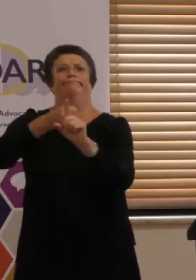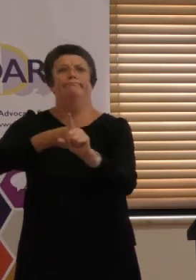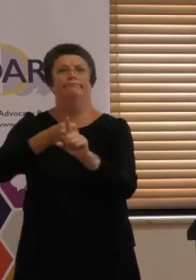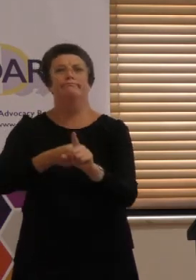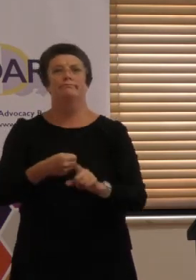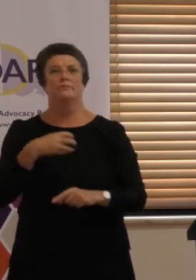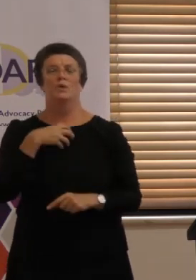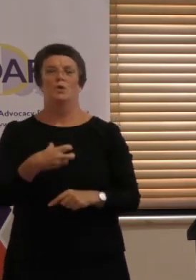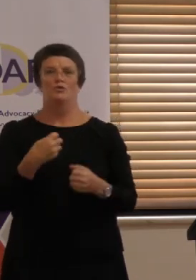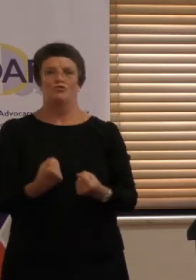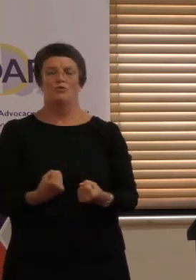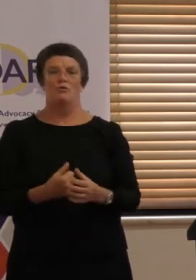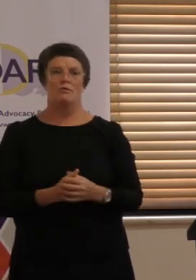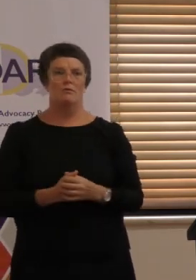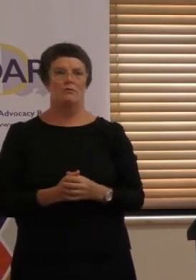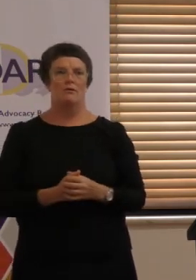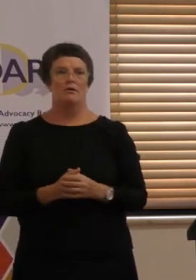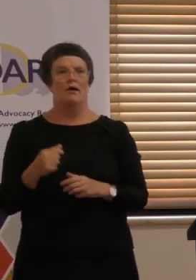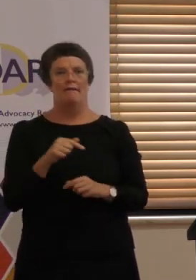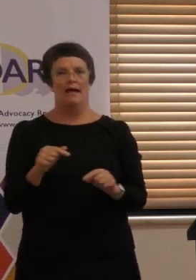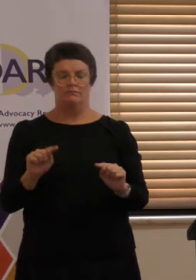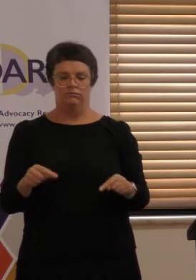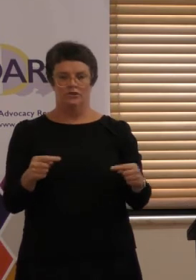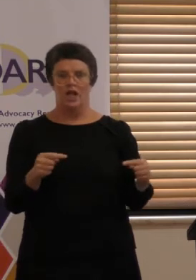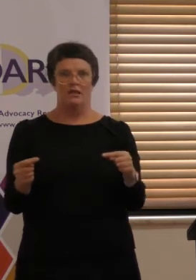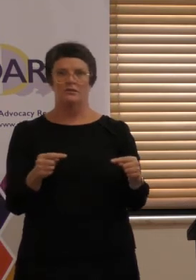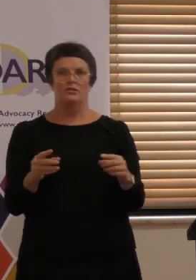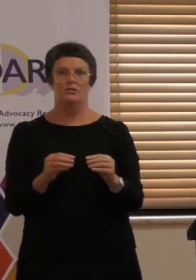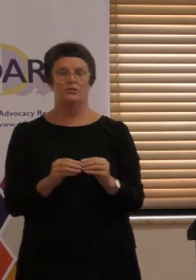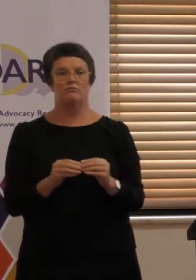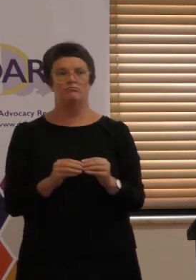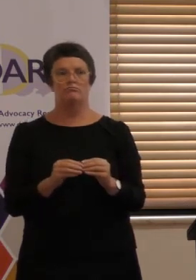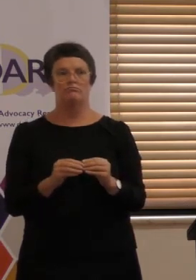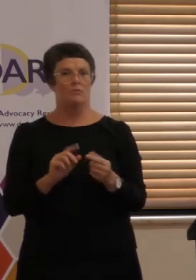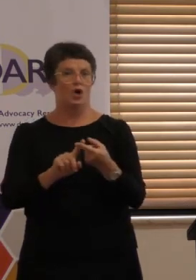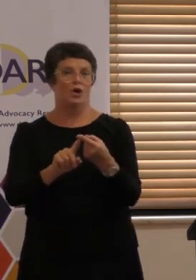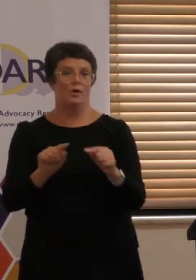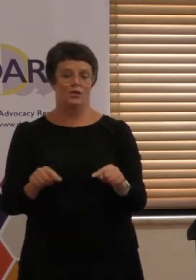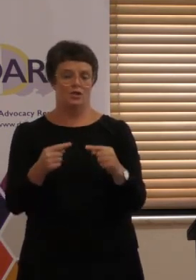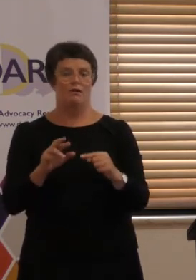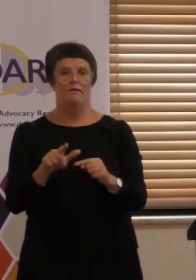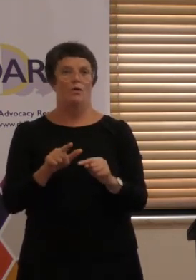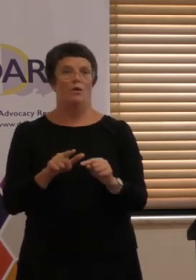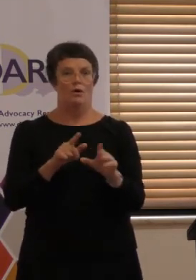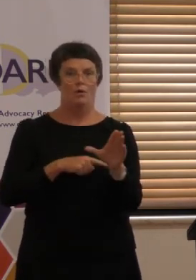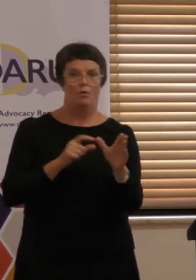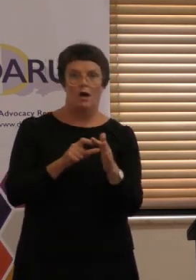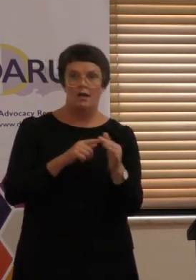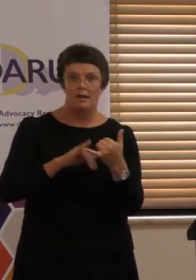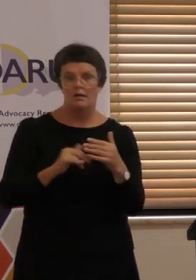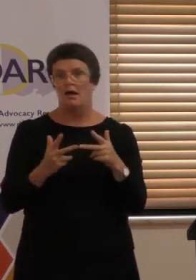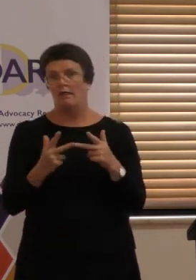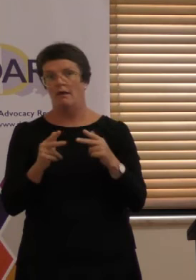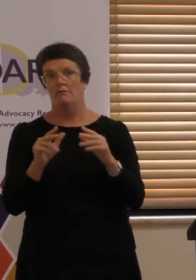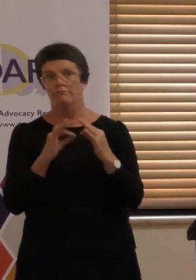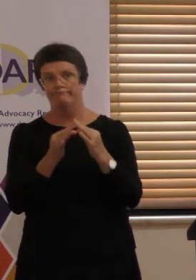So it's an ongoing challenge both for advocacy agencies like us to respect